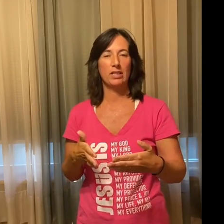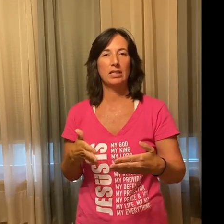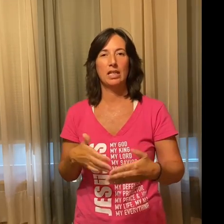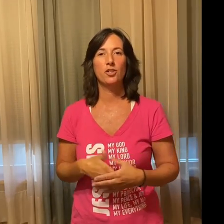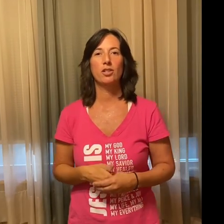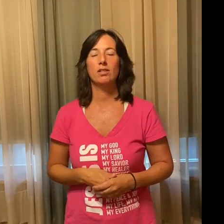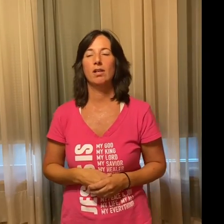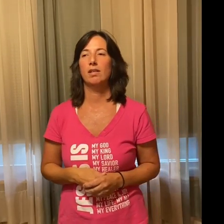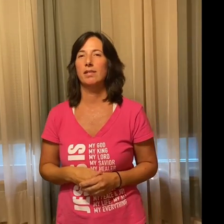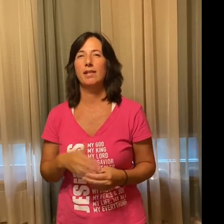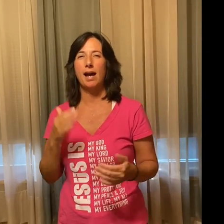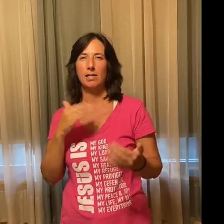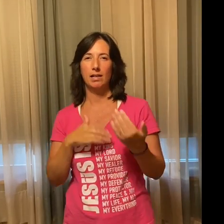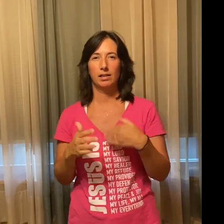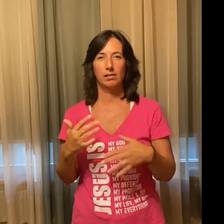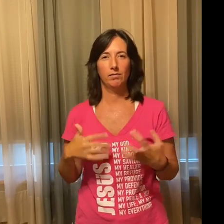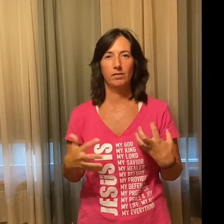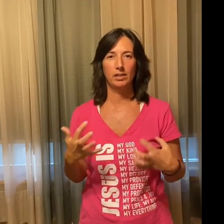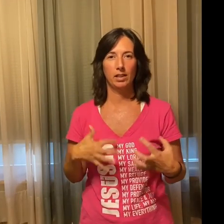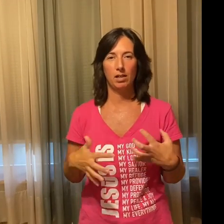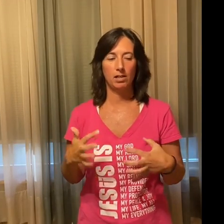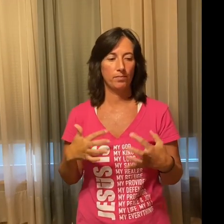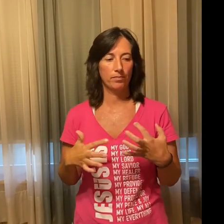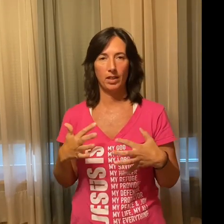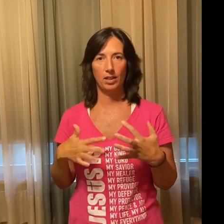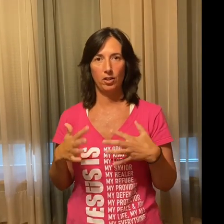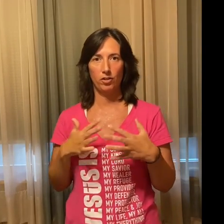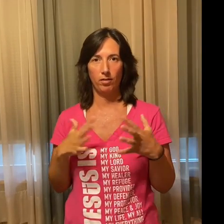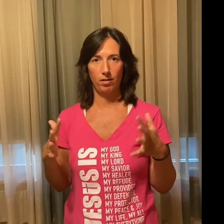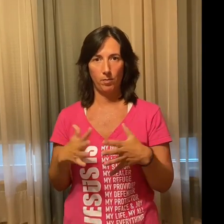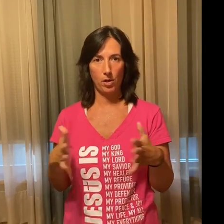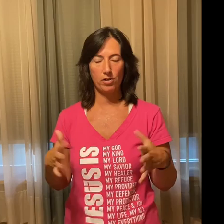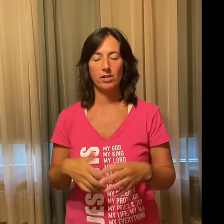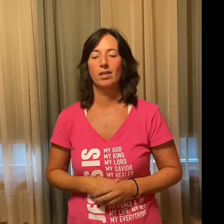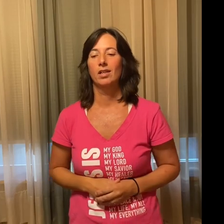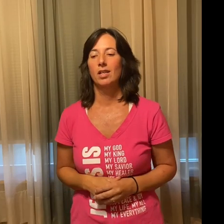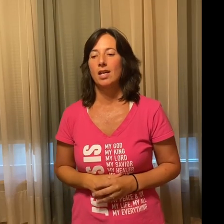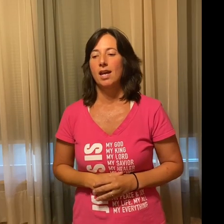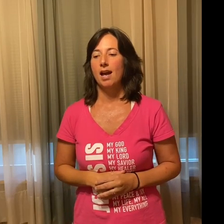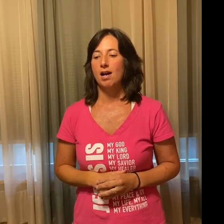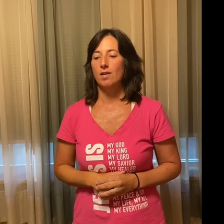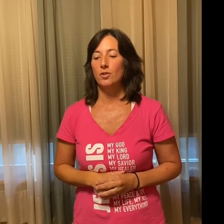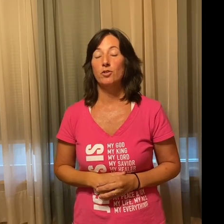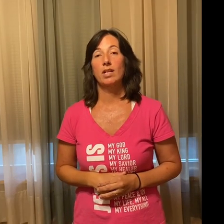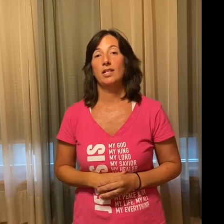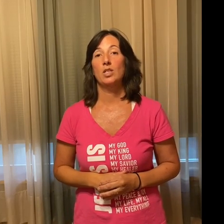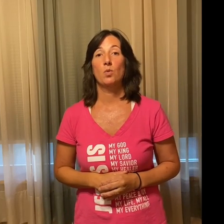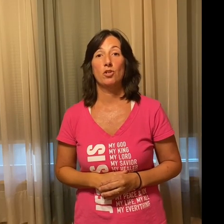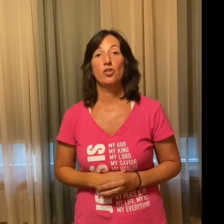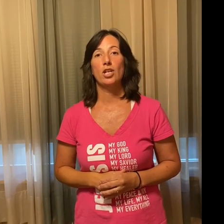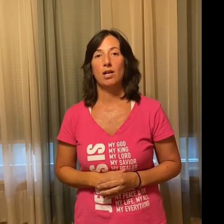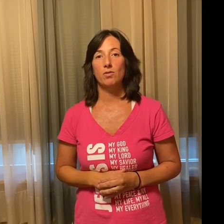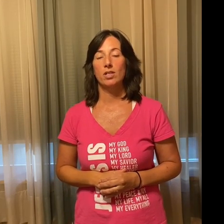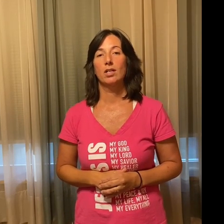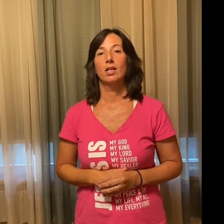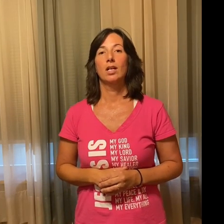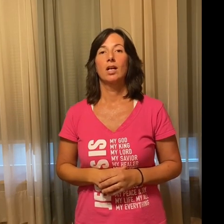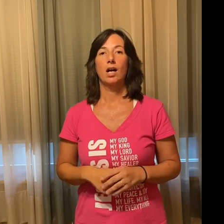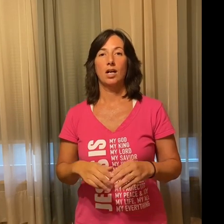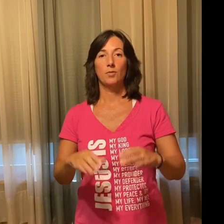this translation in the dialect of this English part. To sign the word